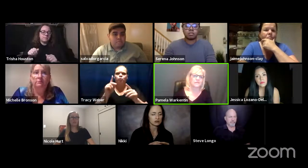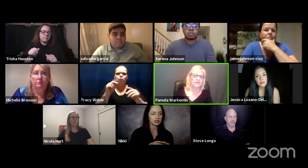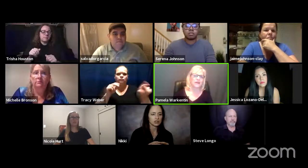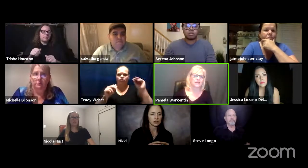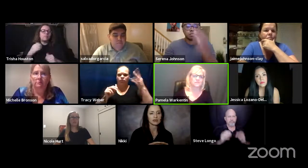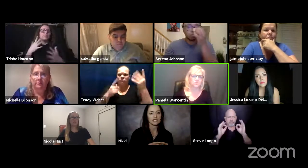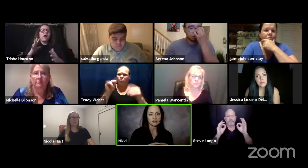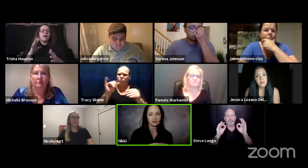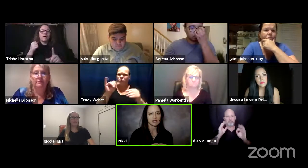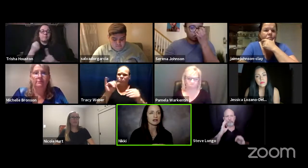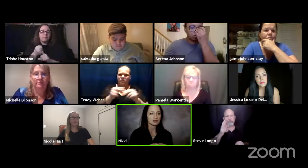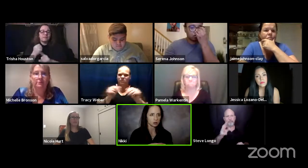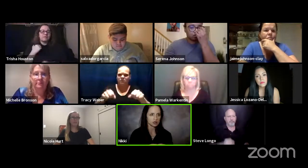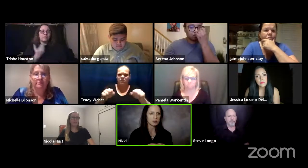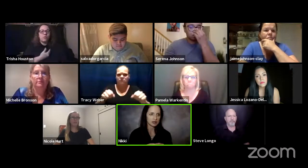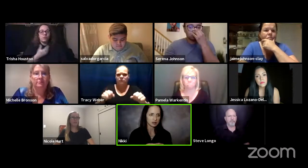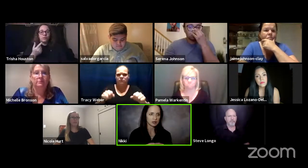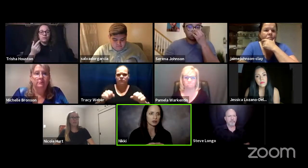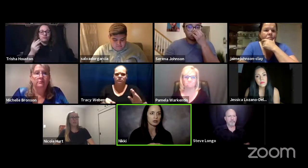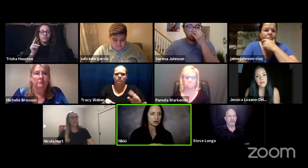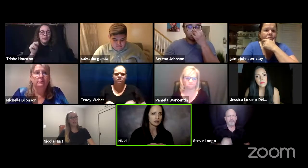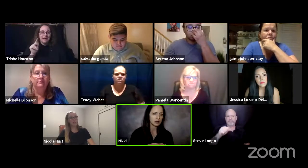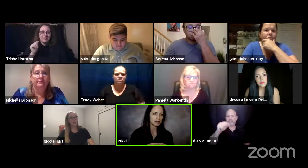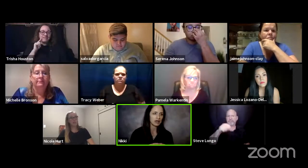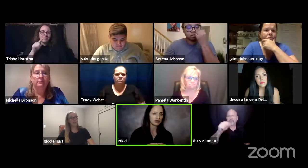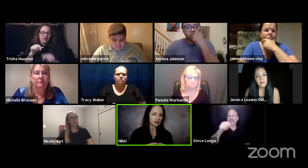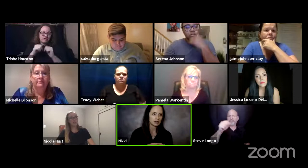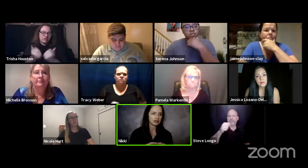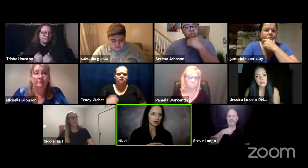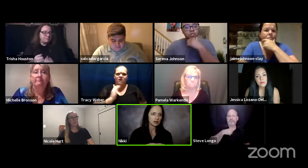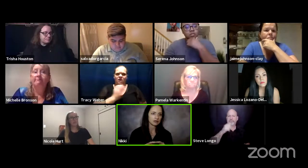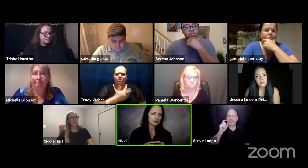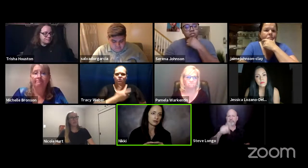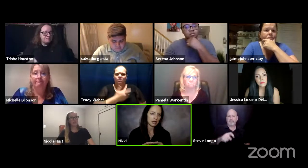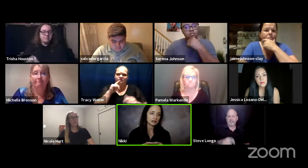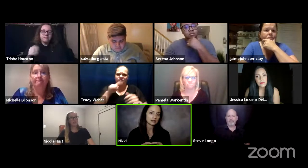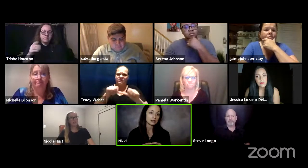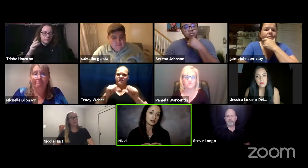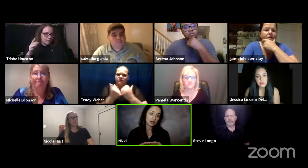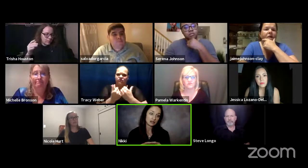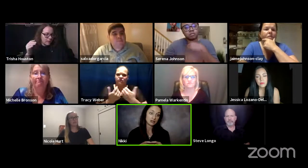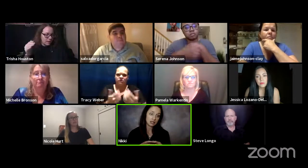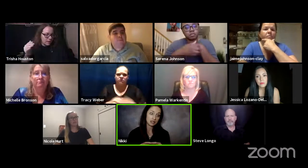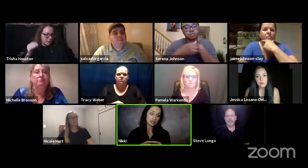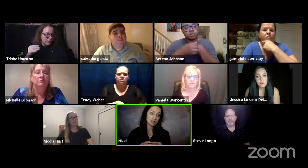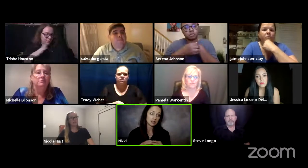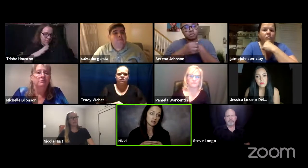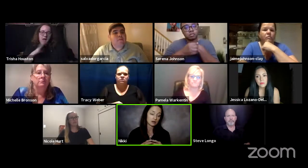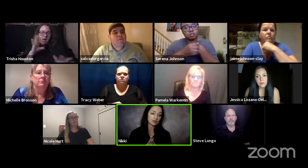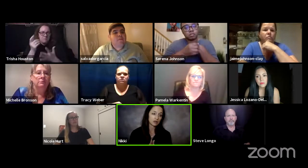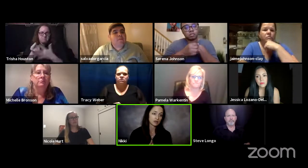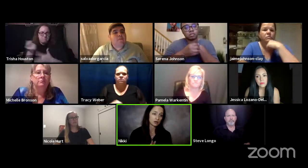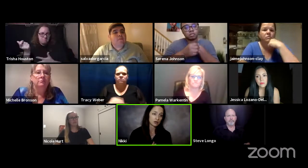Trisha saying, please do that as soon as possible. That greatly is going to impact the grant for the agency. So the sooner the